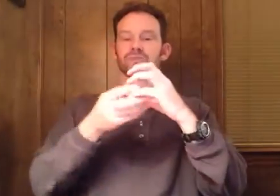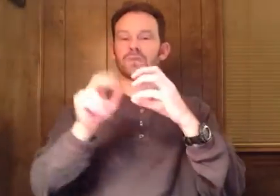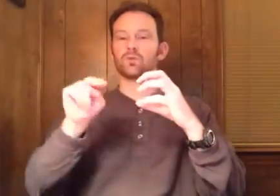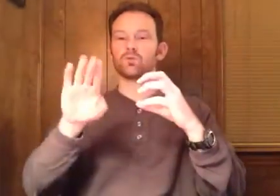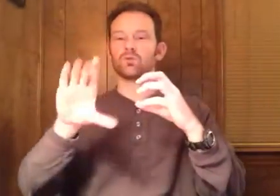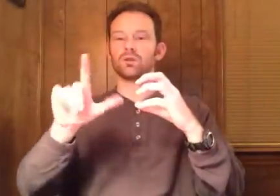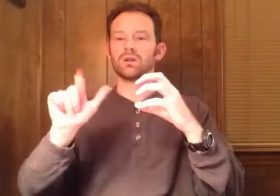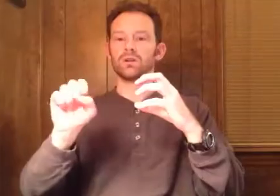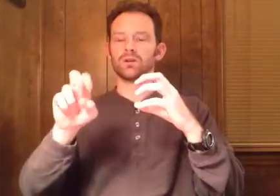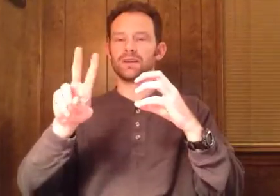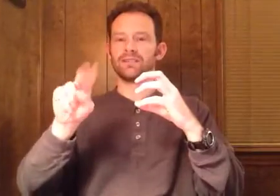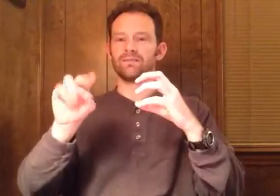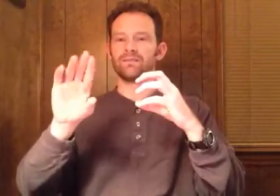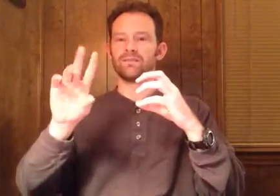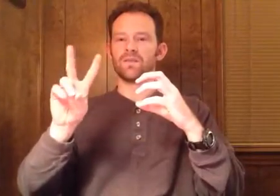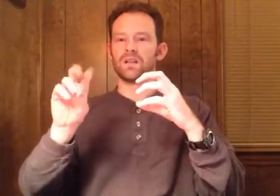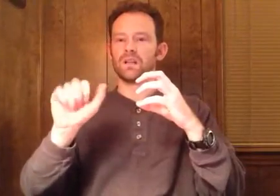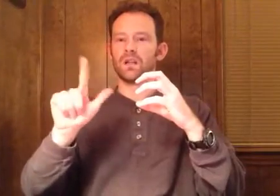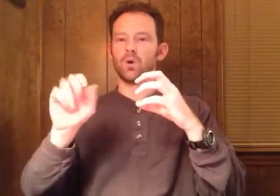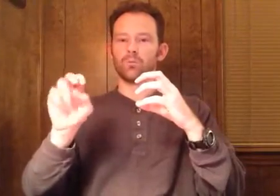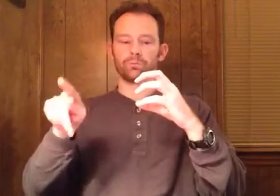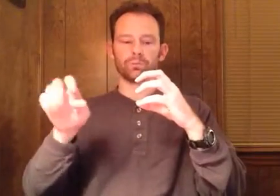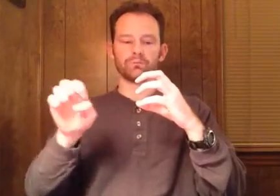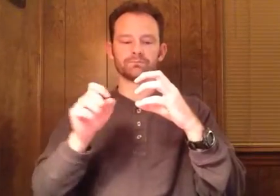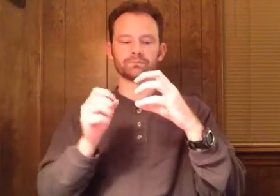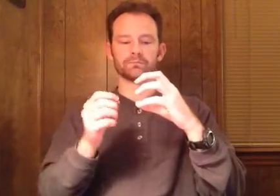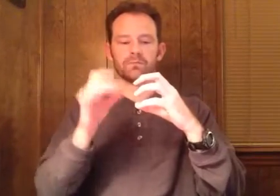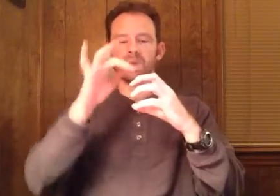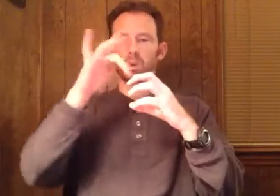is covered with thousands of pores which allow material to move into and out of the nucleus.